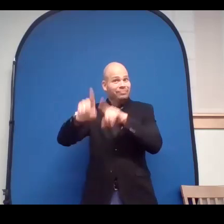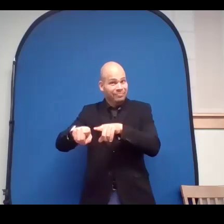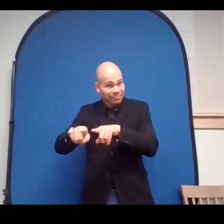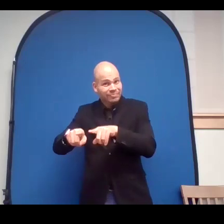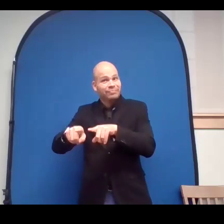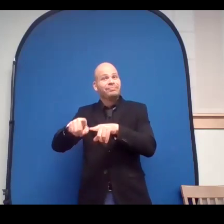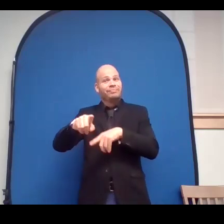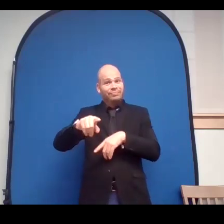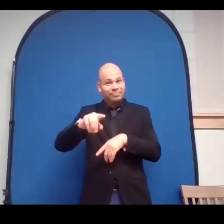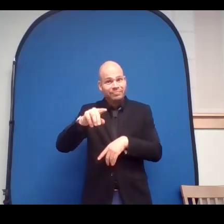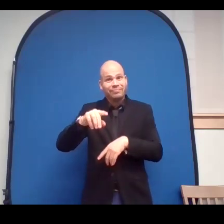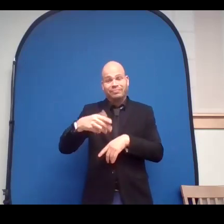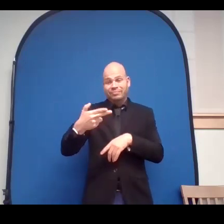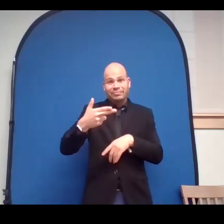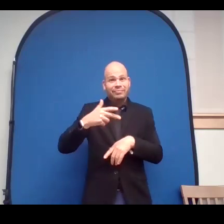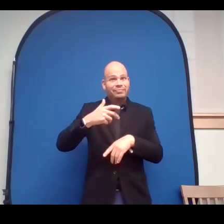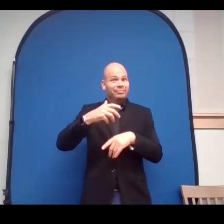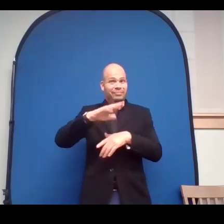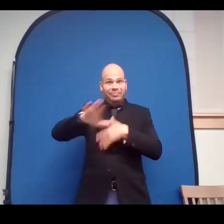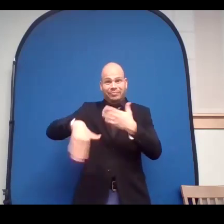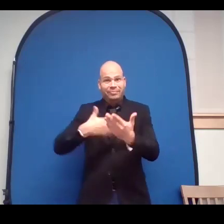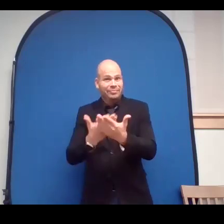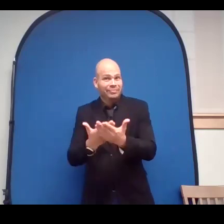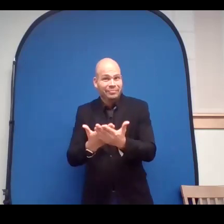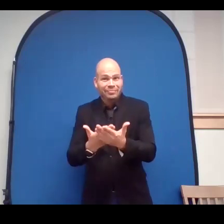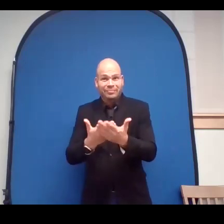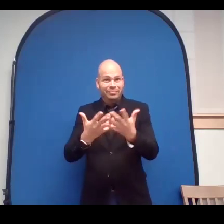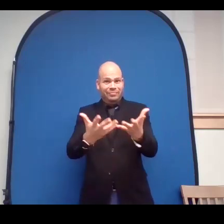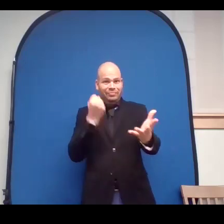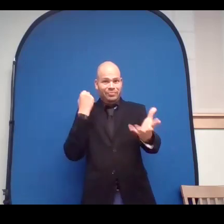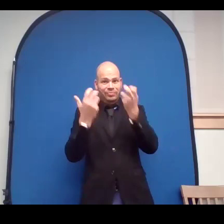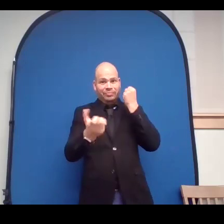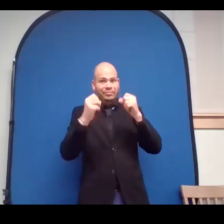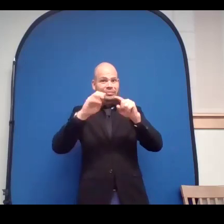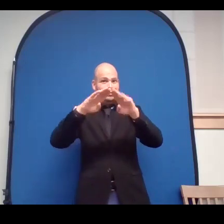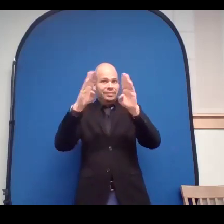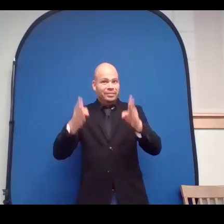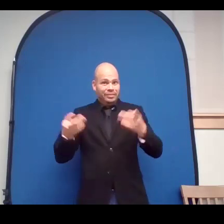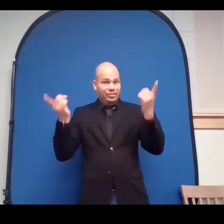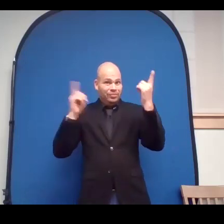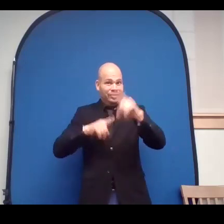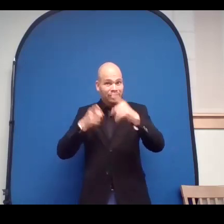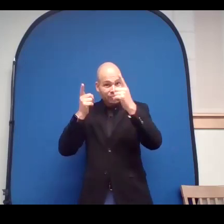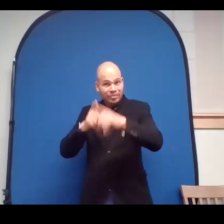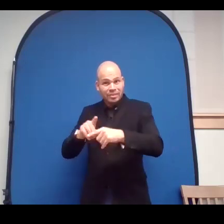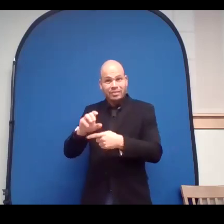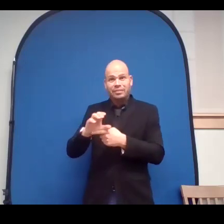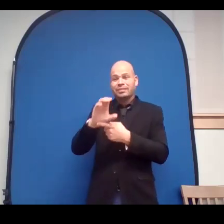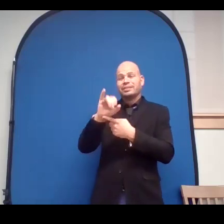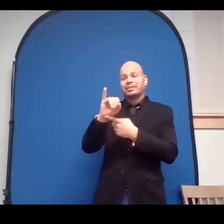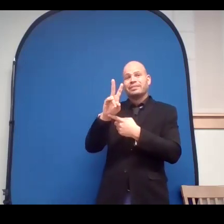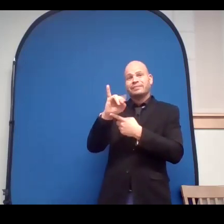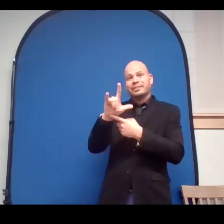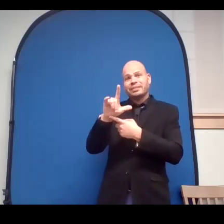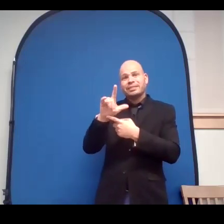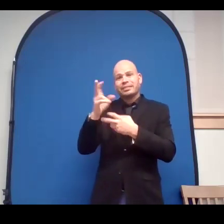from his residence. That was the agreement civil agreement that I understood too. But